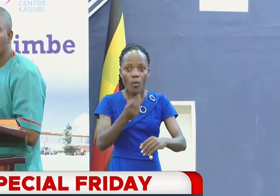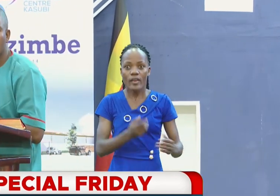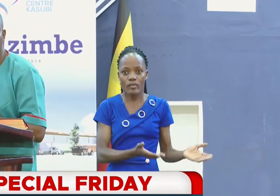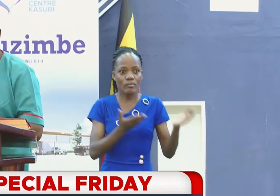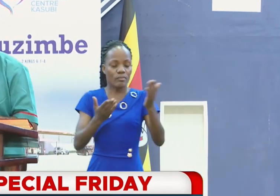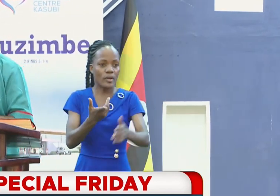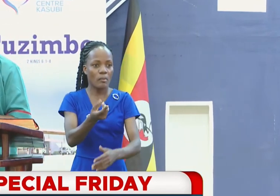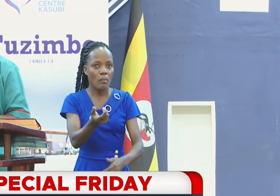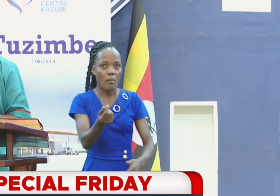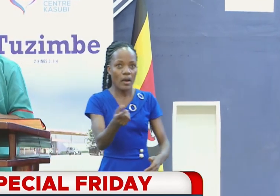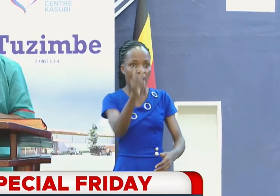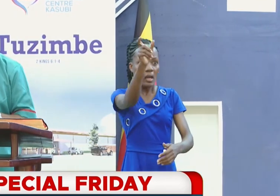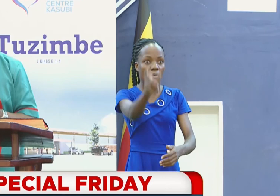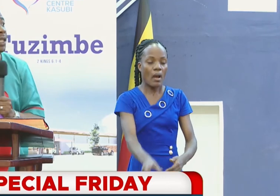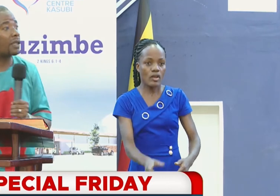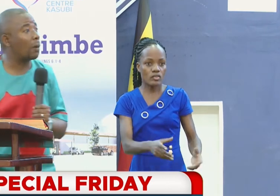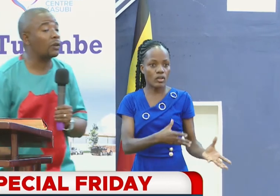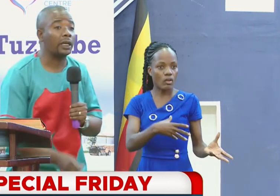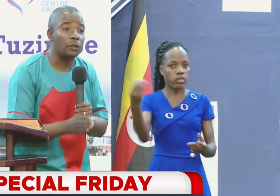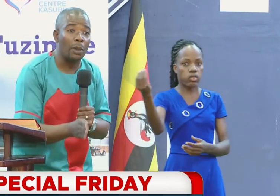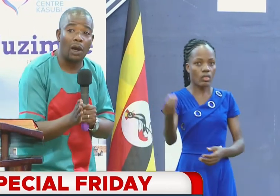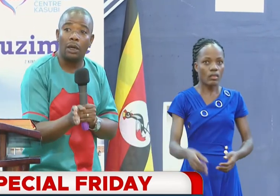day to pay comes, he loses. He disappears.